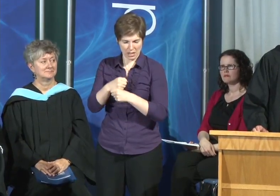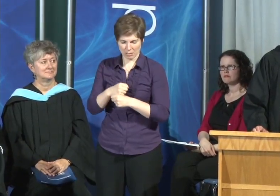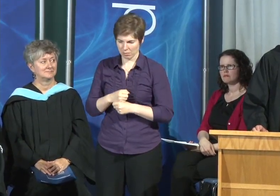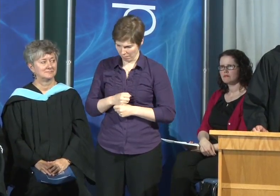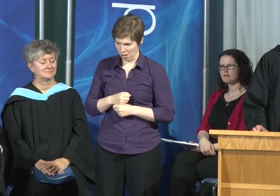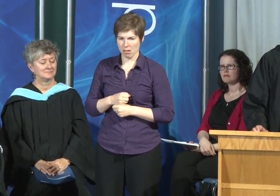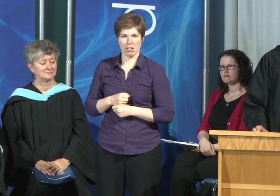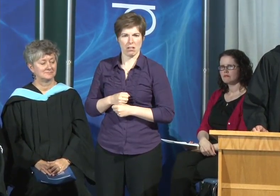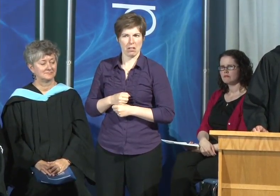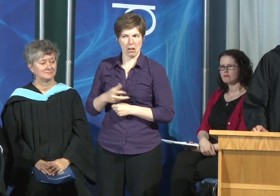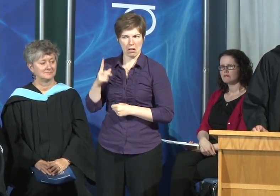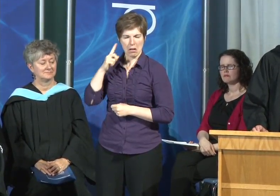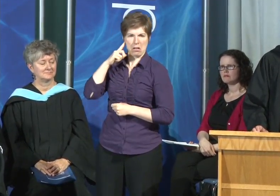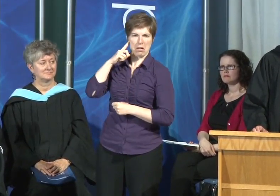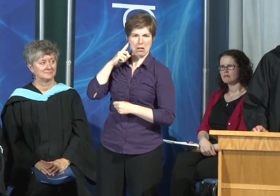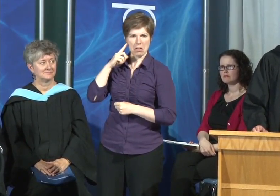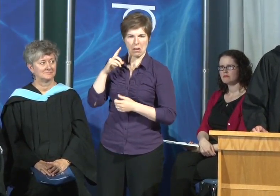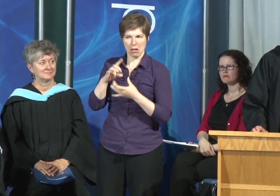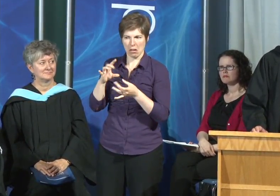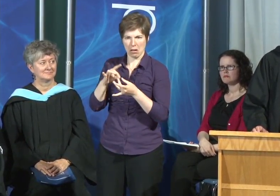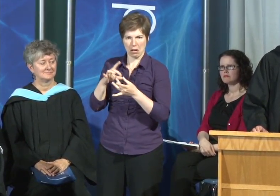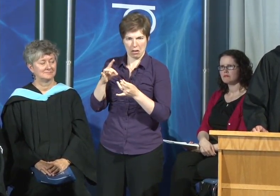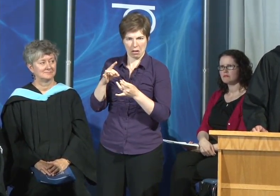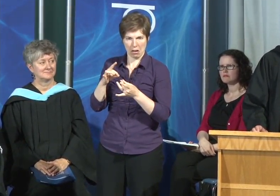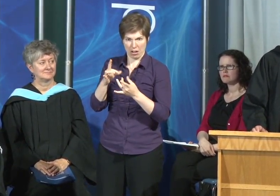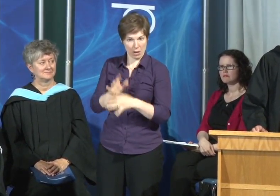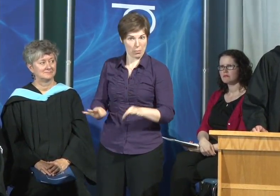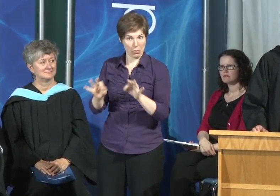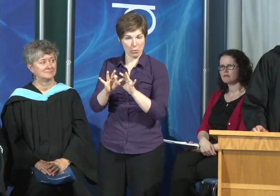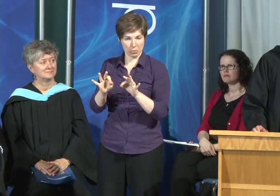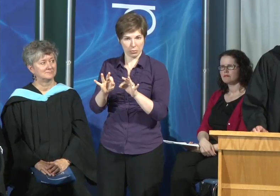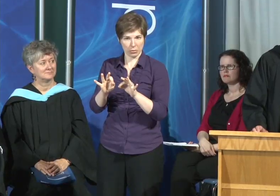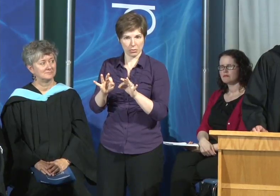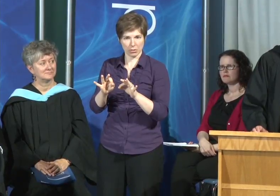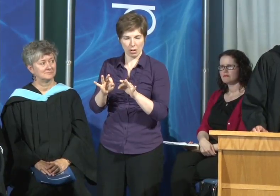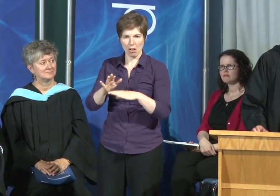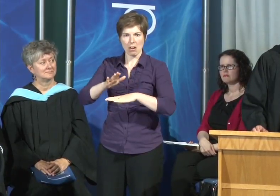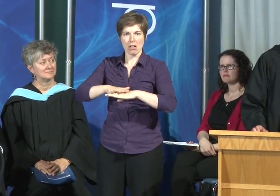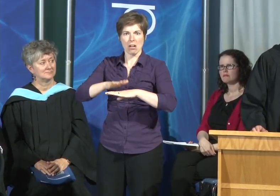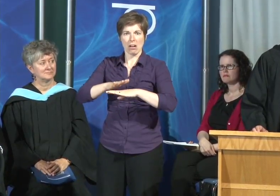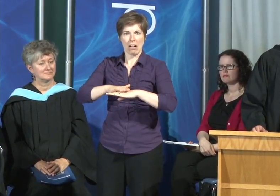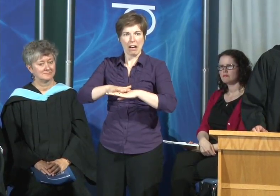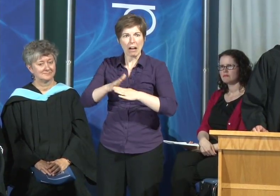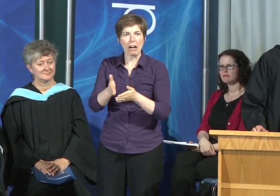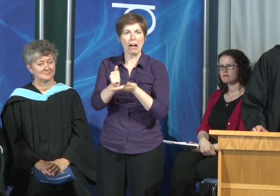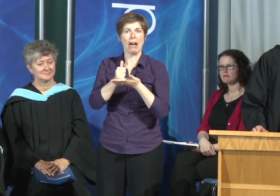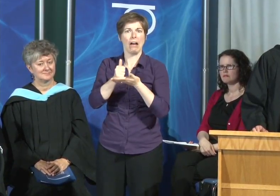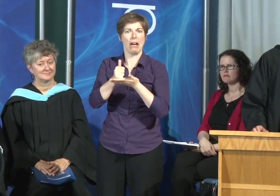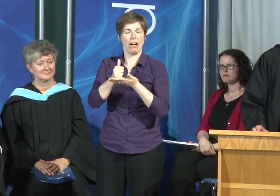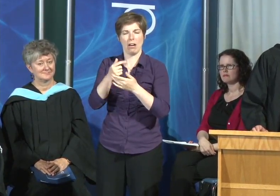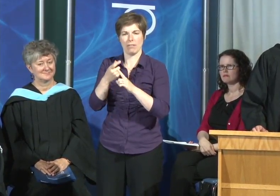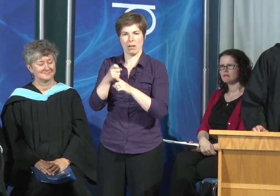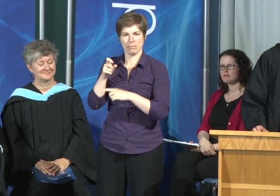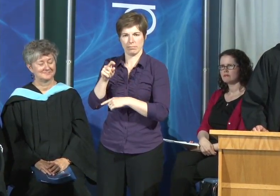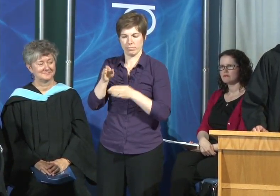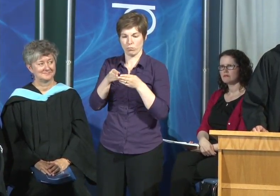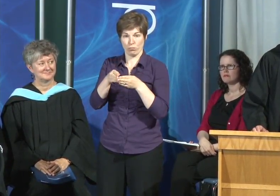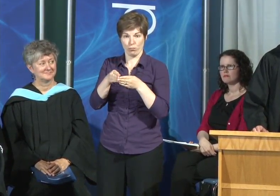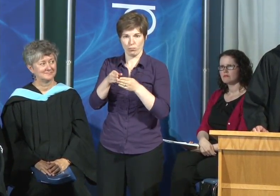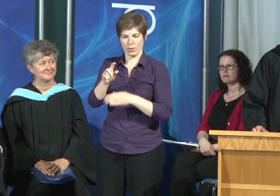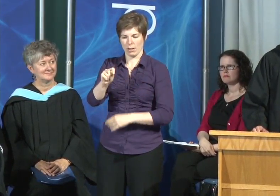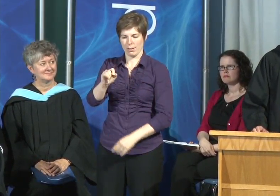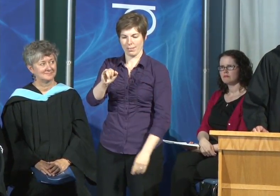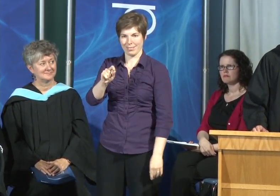the most significant radio signals of all time. It was the distress call from the Titanic. Later